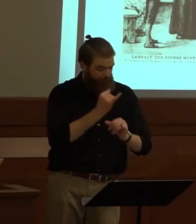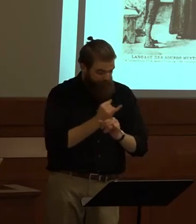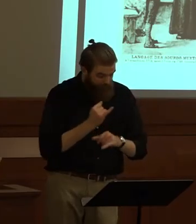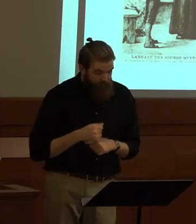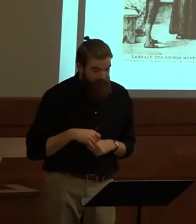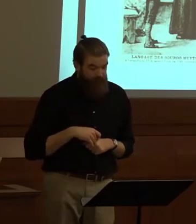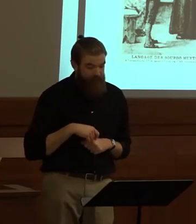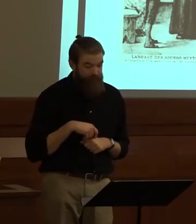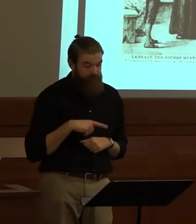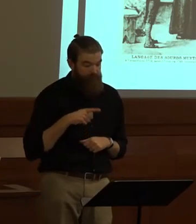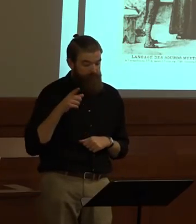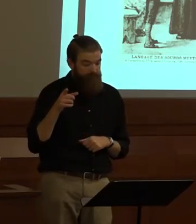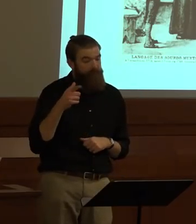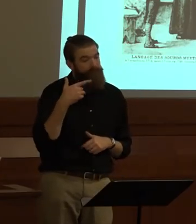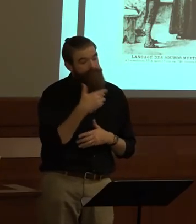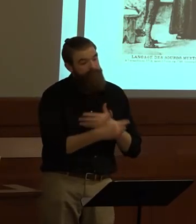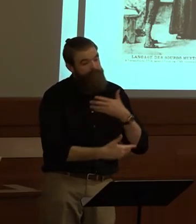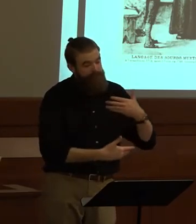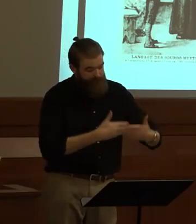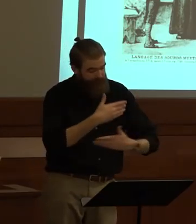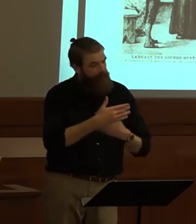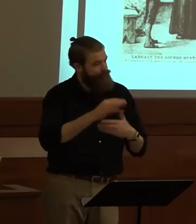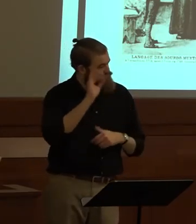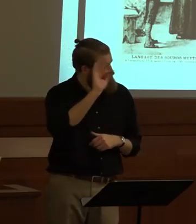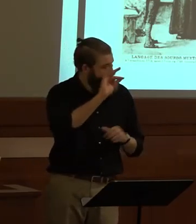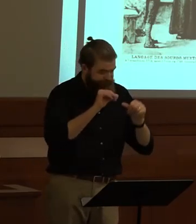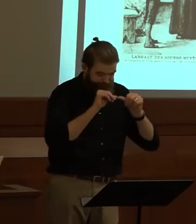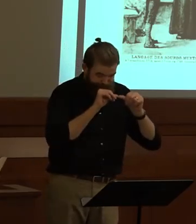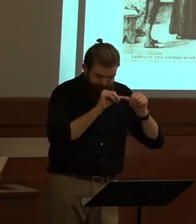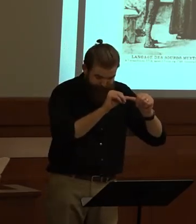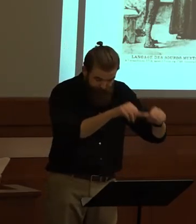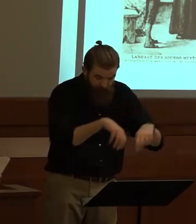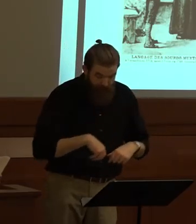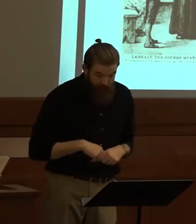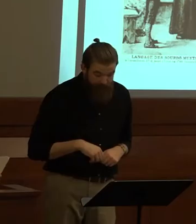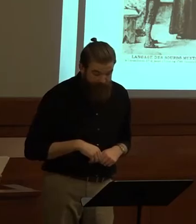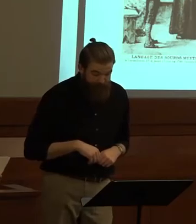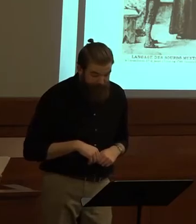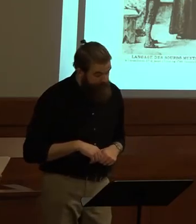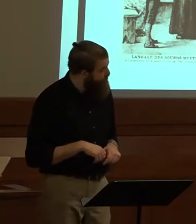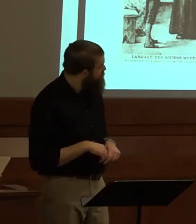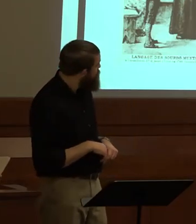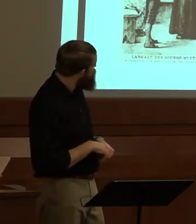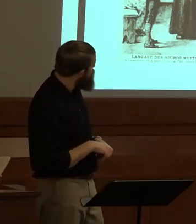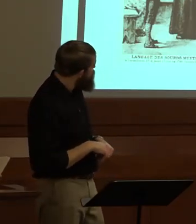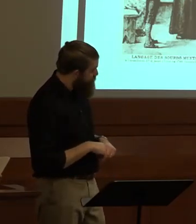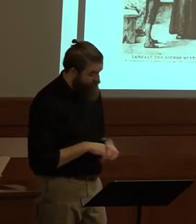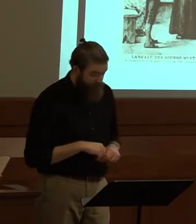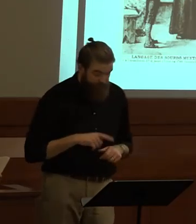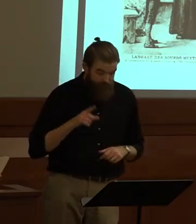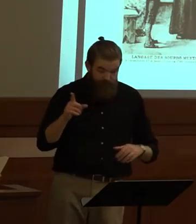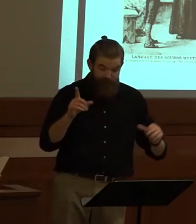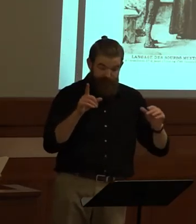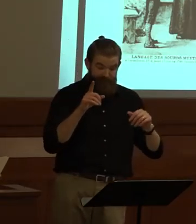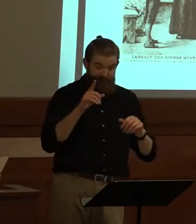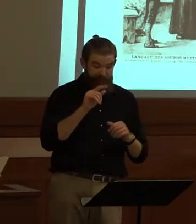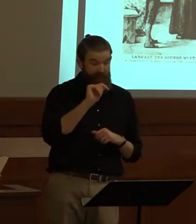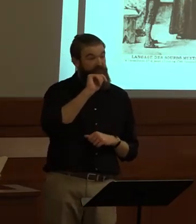deaf adults who were former students of the National Institute. His service to the deaf grew as